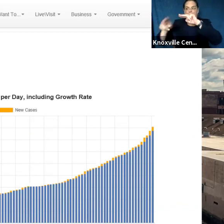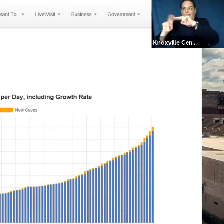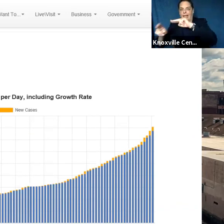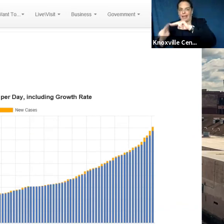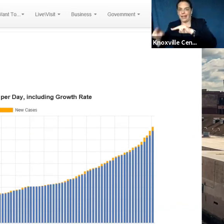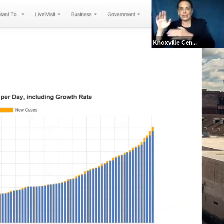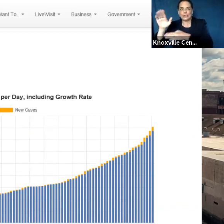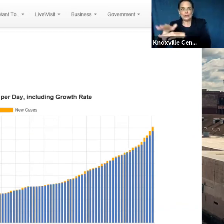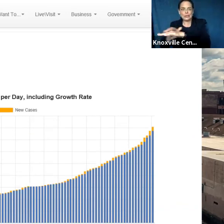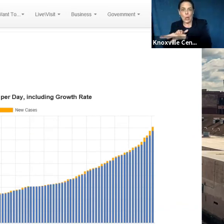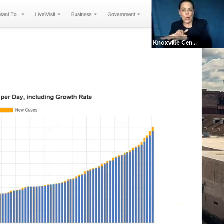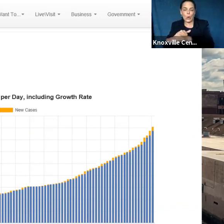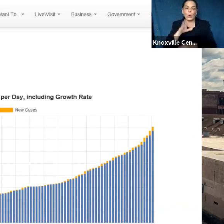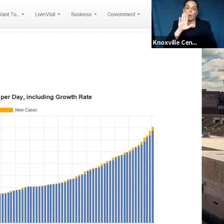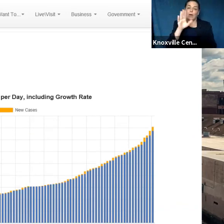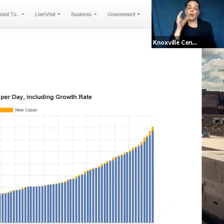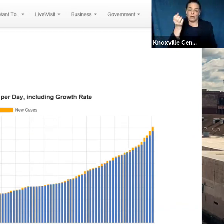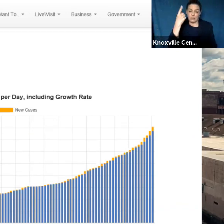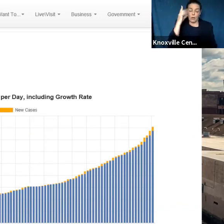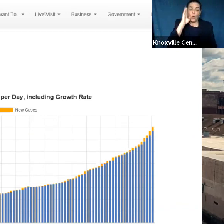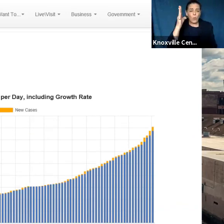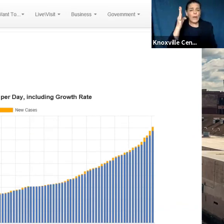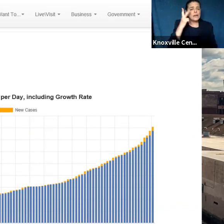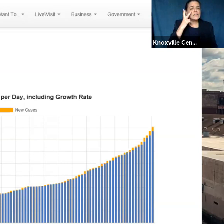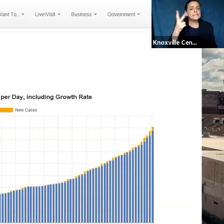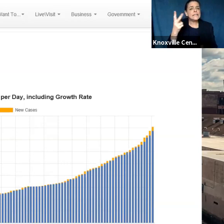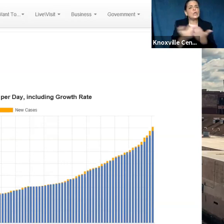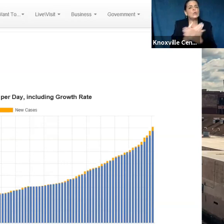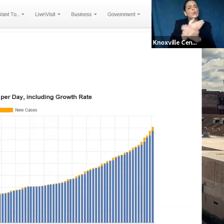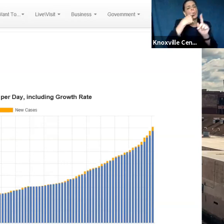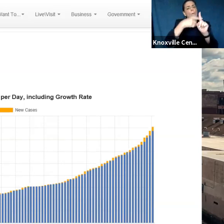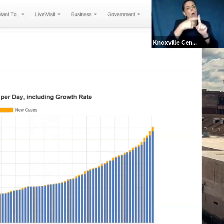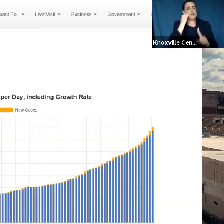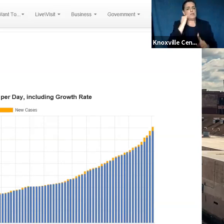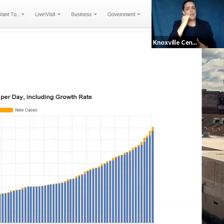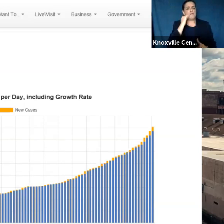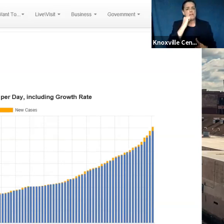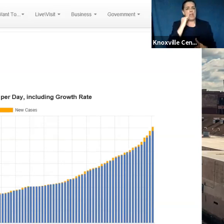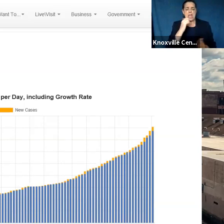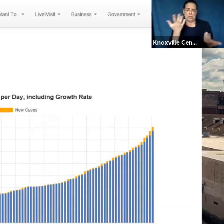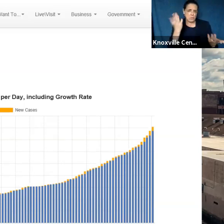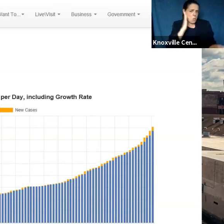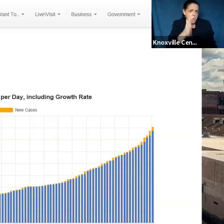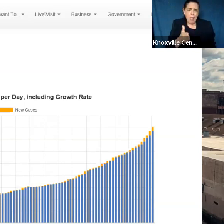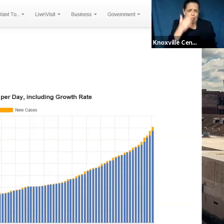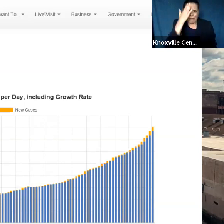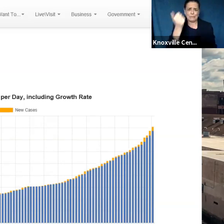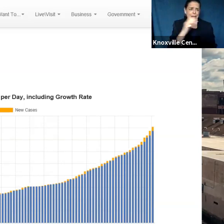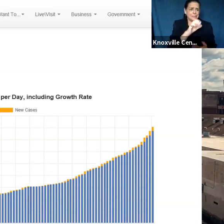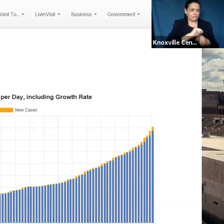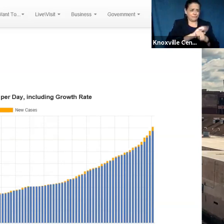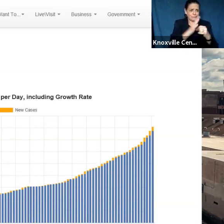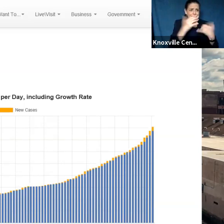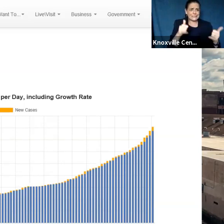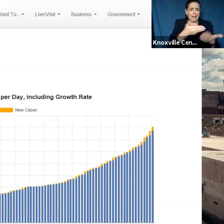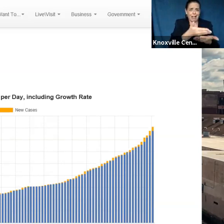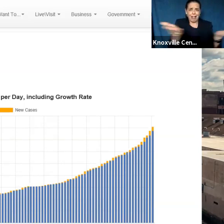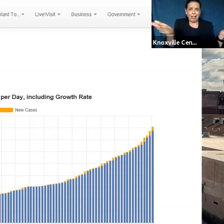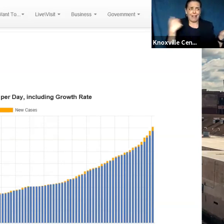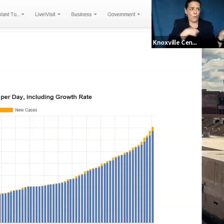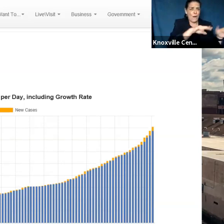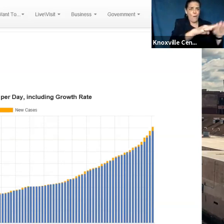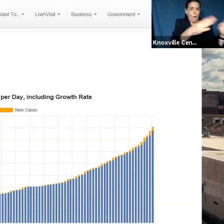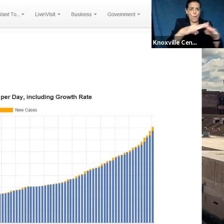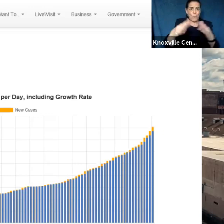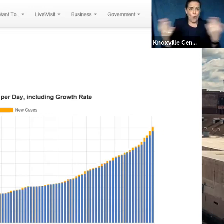new cases every day. It's unrealistic not to see growth as we reopen. This is why we